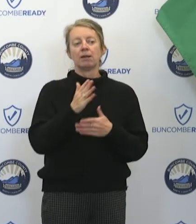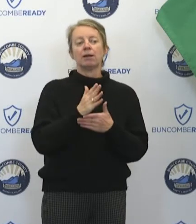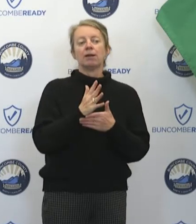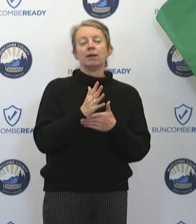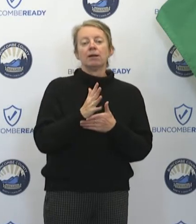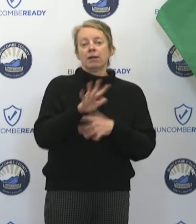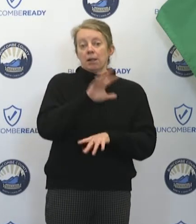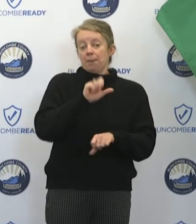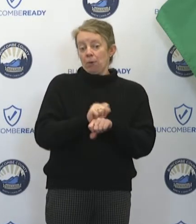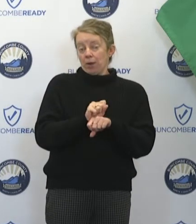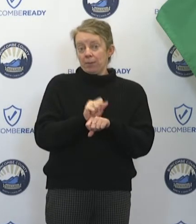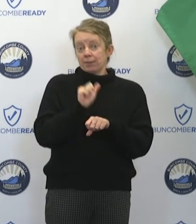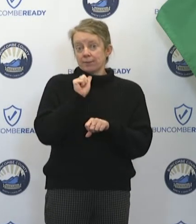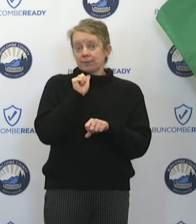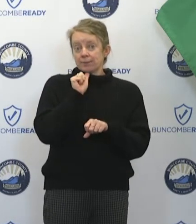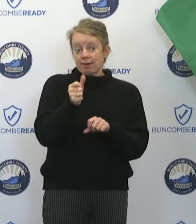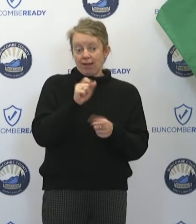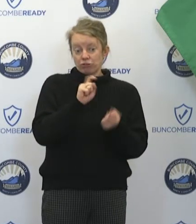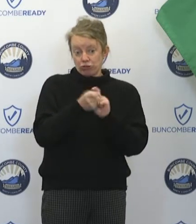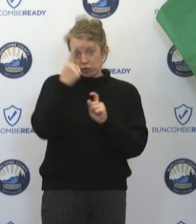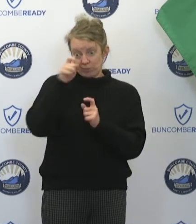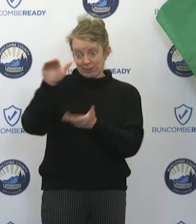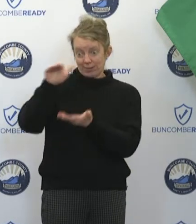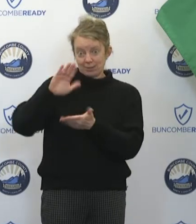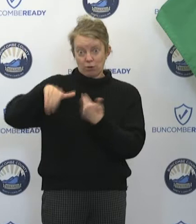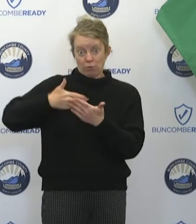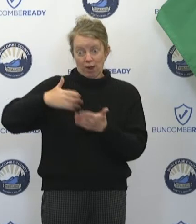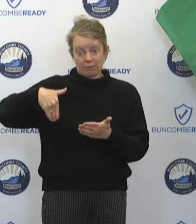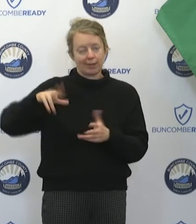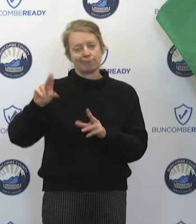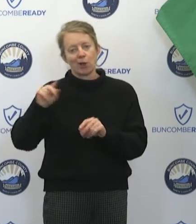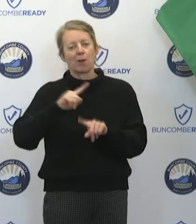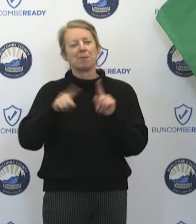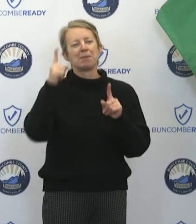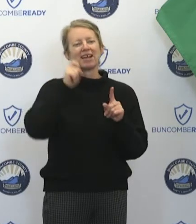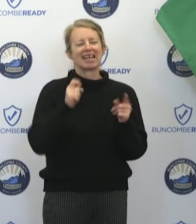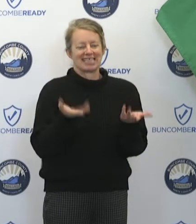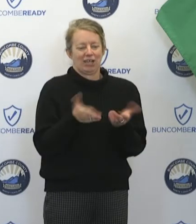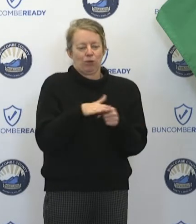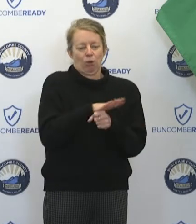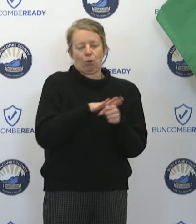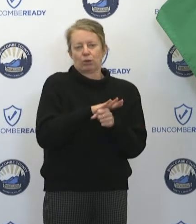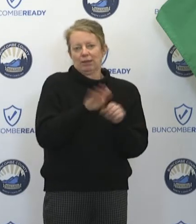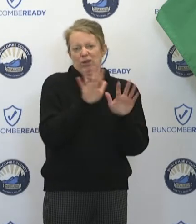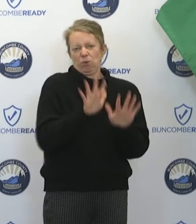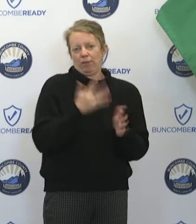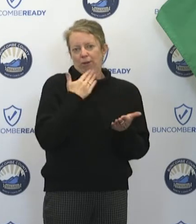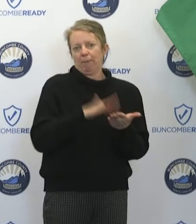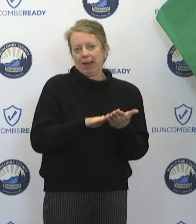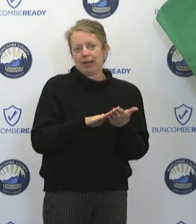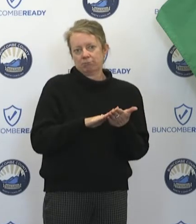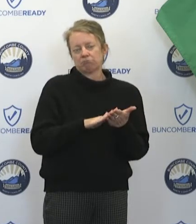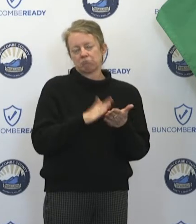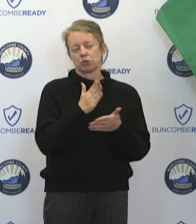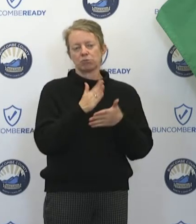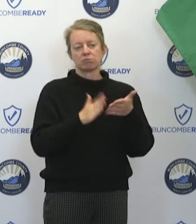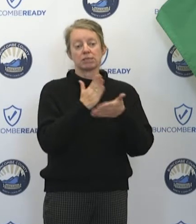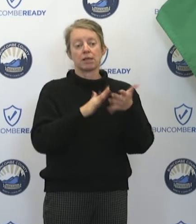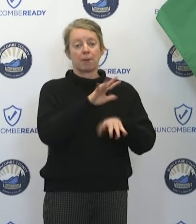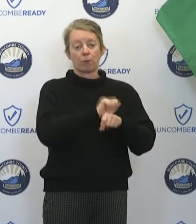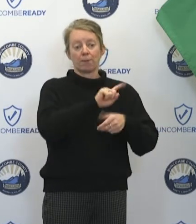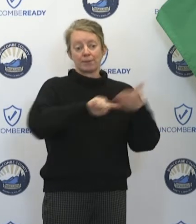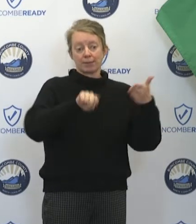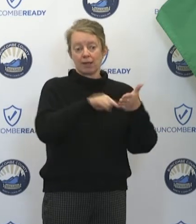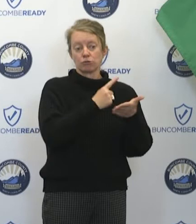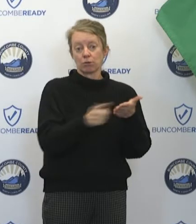not impacted by the delay, but were rather impacted by potential winter weather here in the area. The appointments that were canceled last